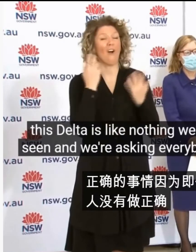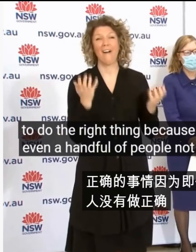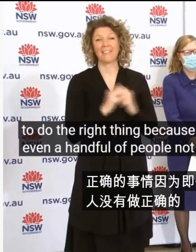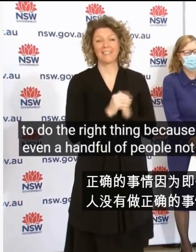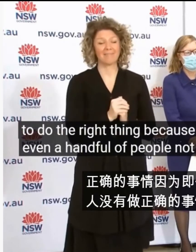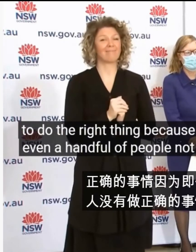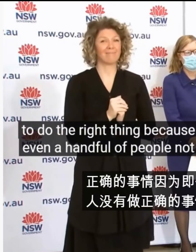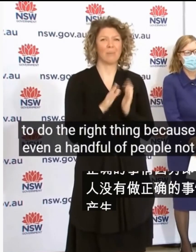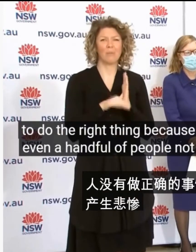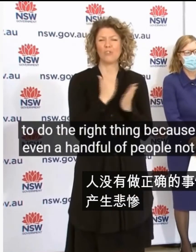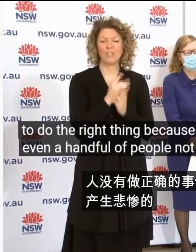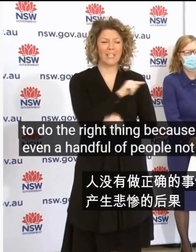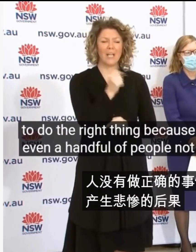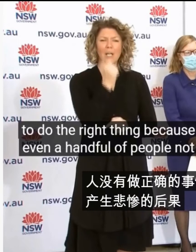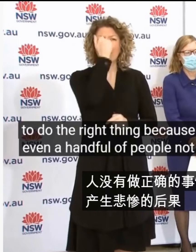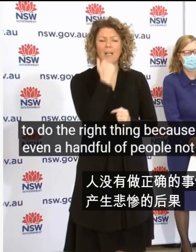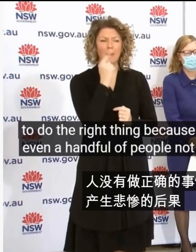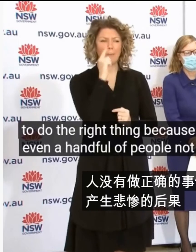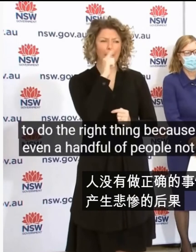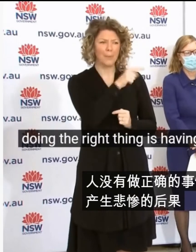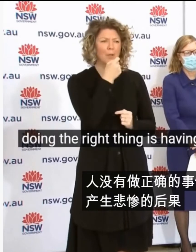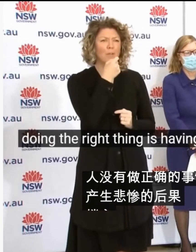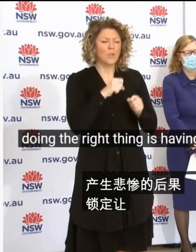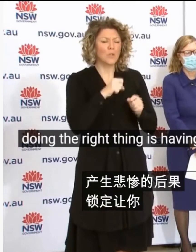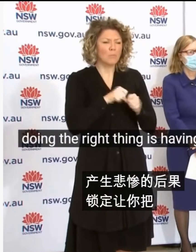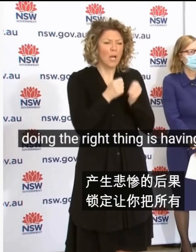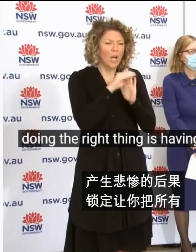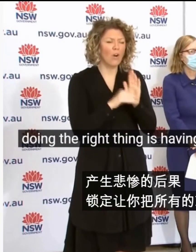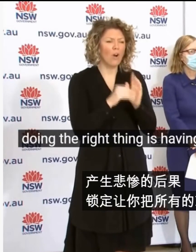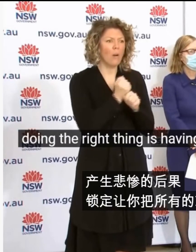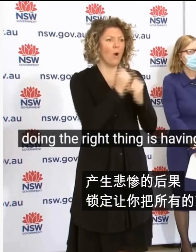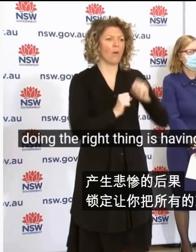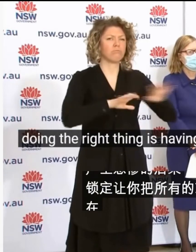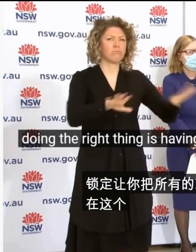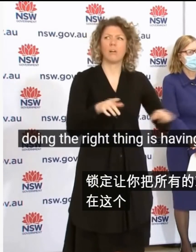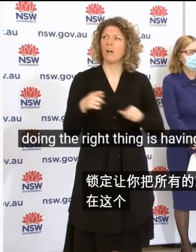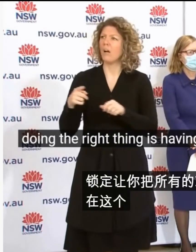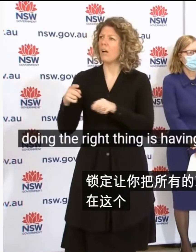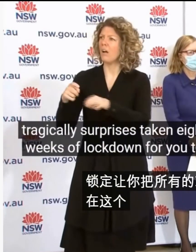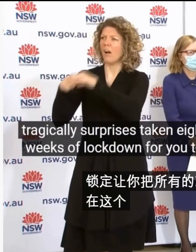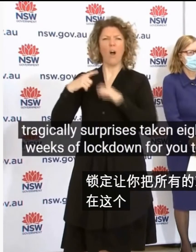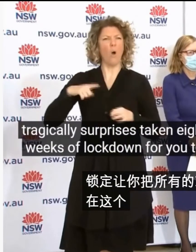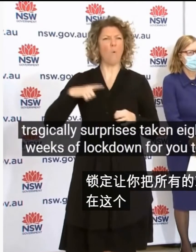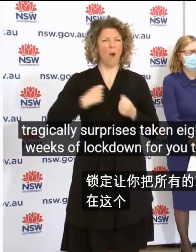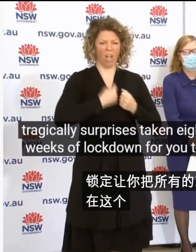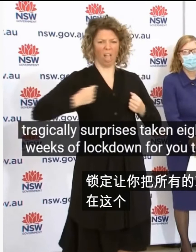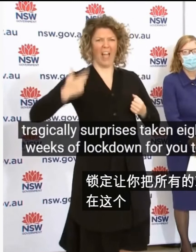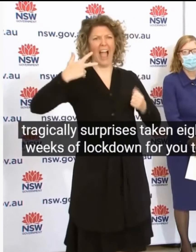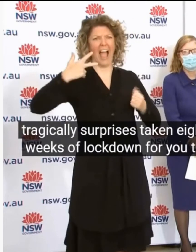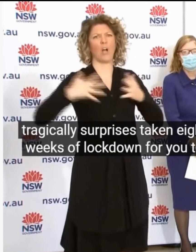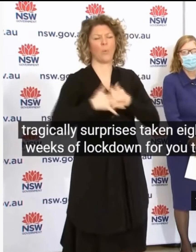people not doing the right thing is having tragic consequences. Why has it taken 8 weeks of lockdown for you to throw everything at this?